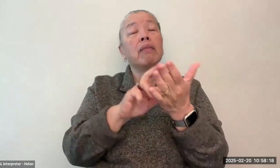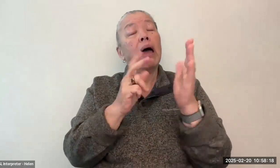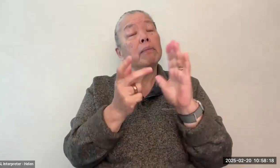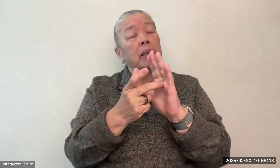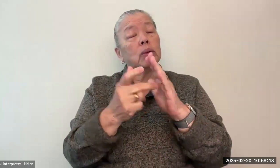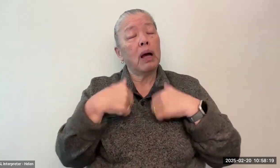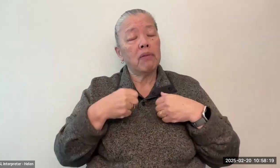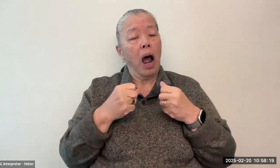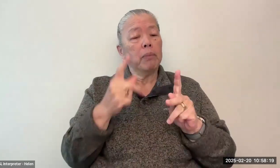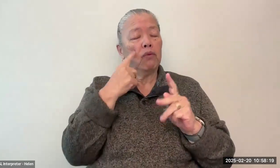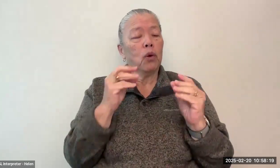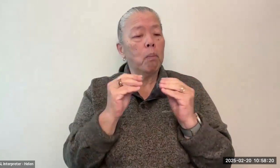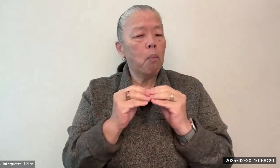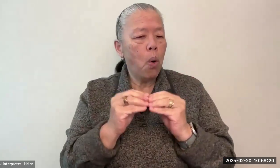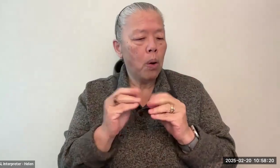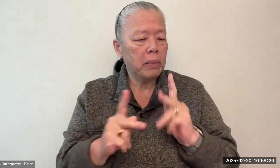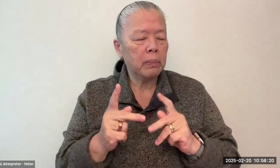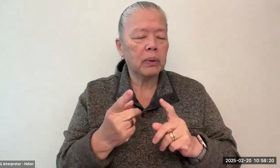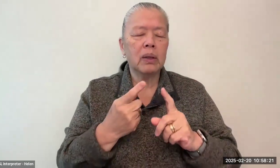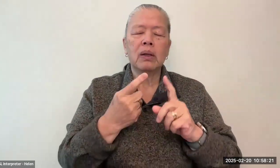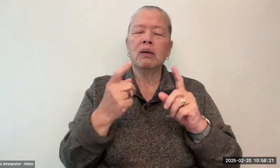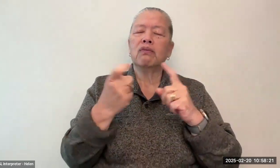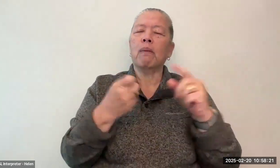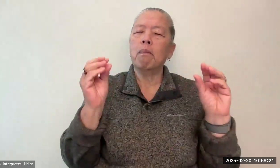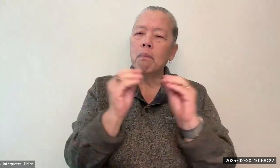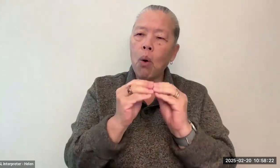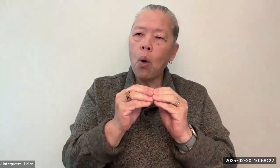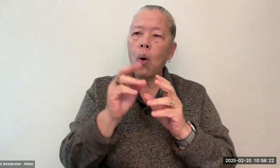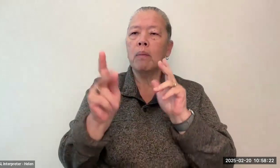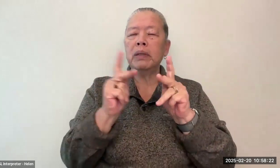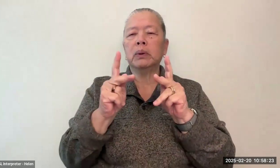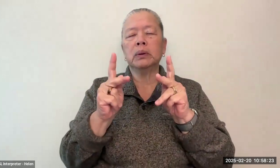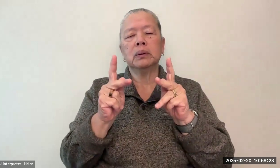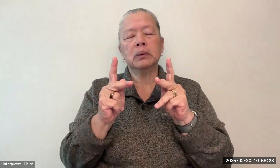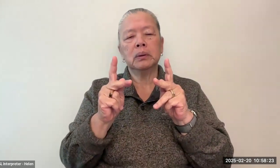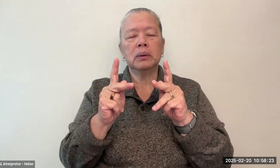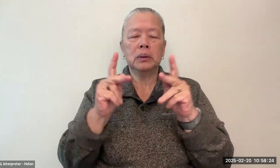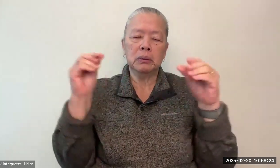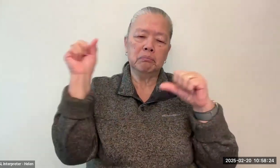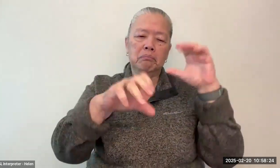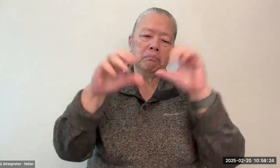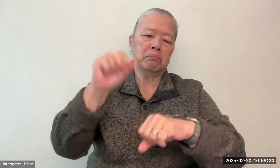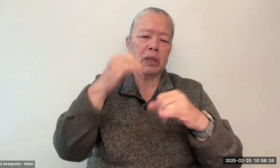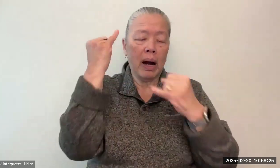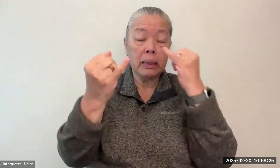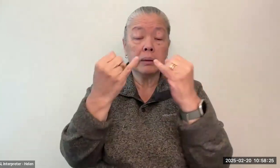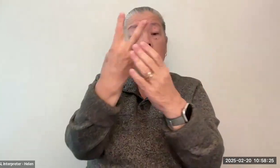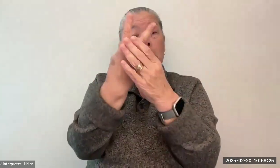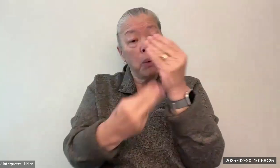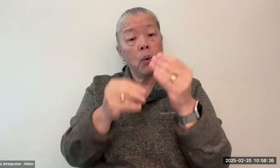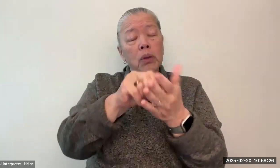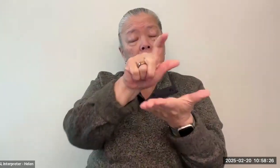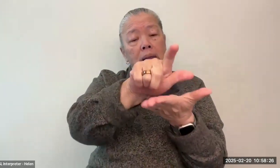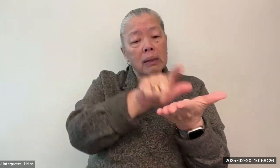voices from more places, both in the legislative groups and on the floor of the General